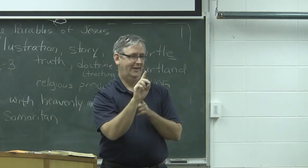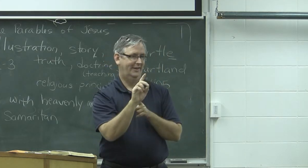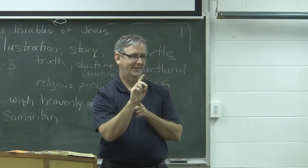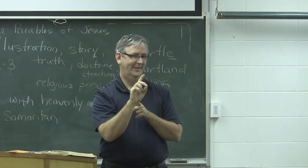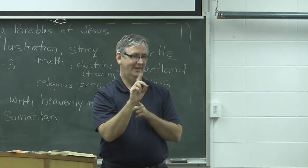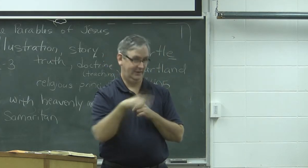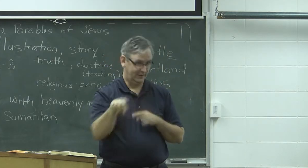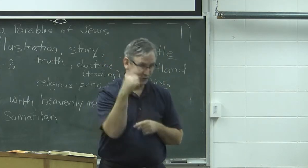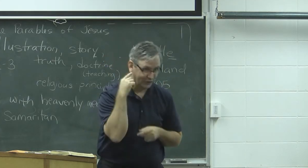the vineyard.